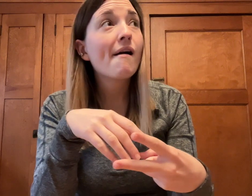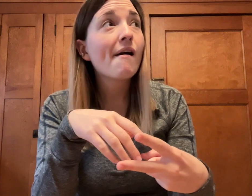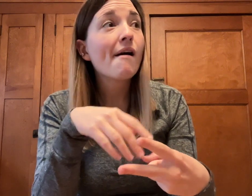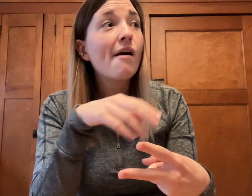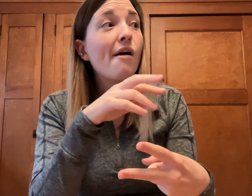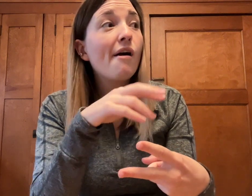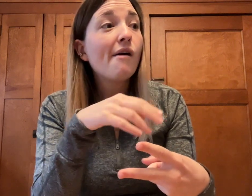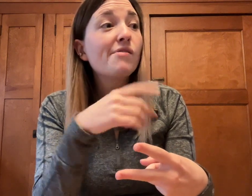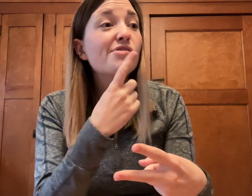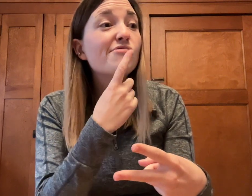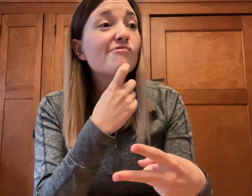do for you, Kama?